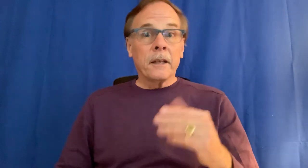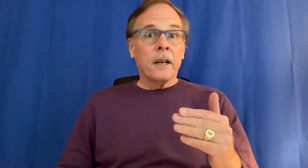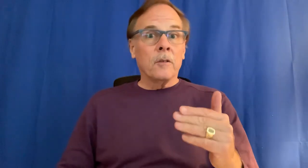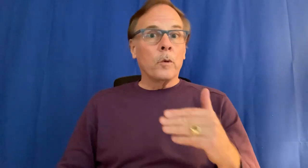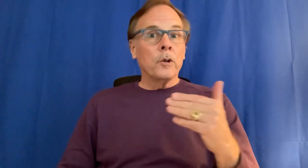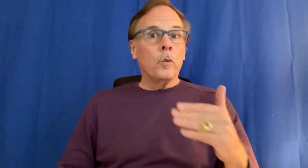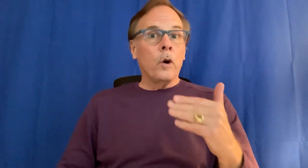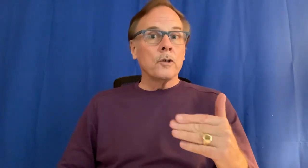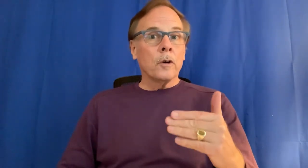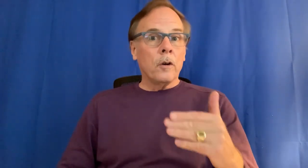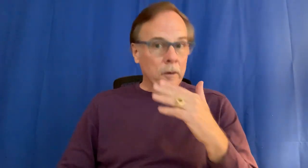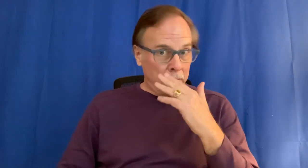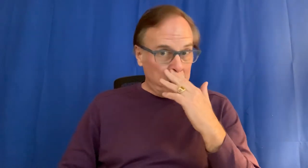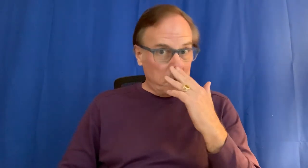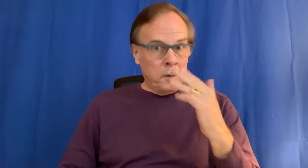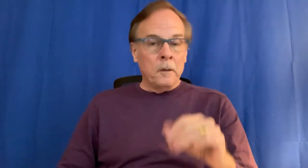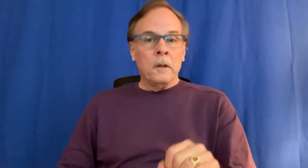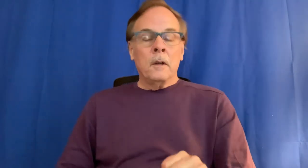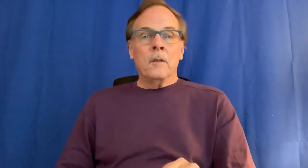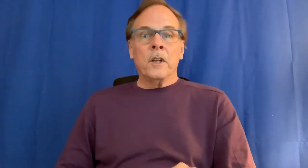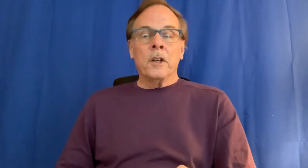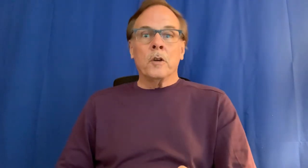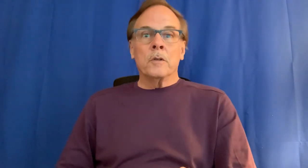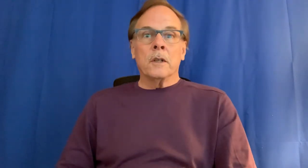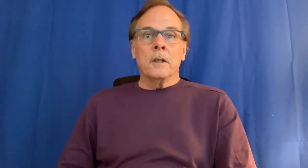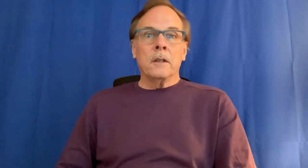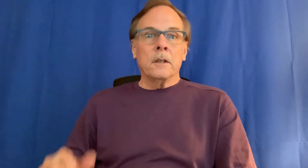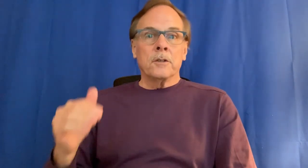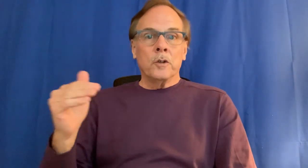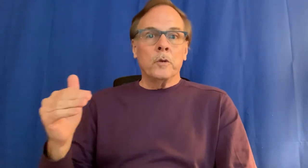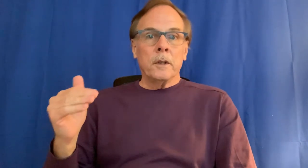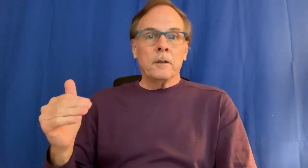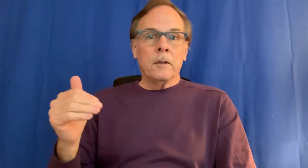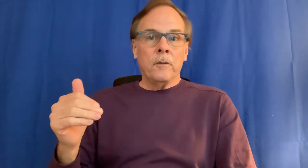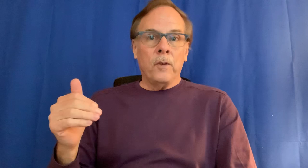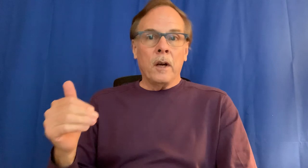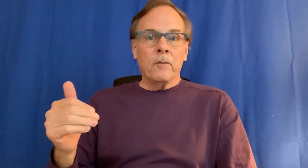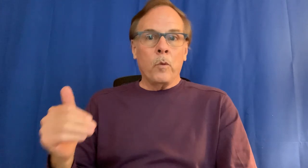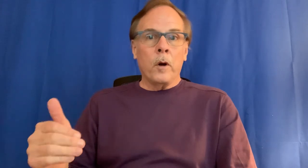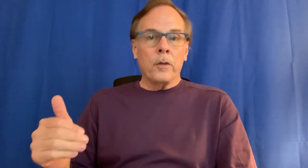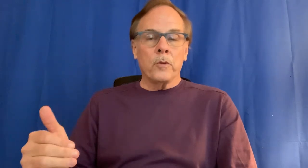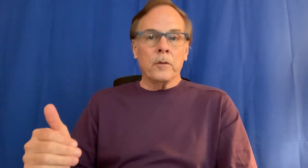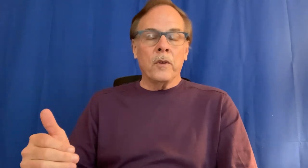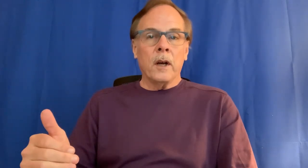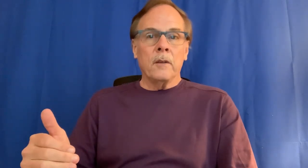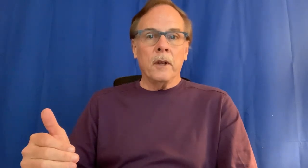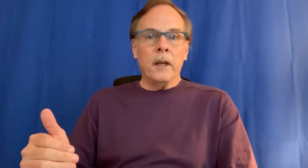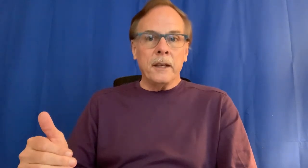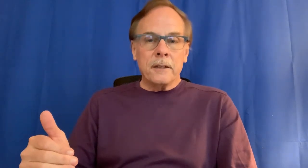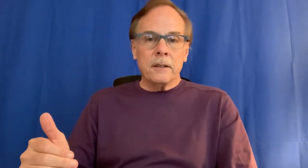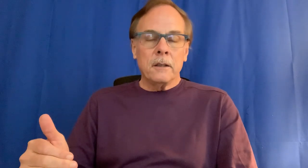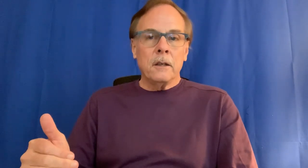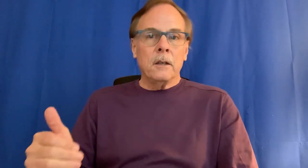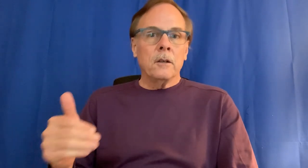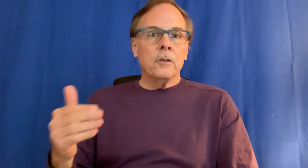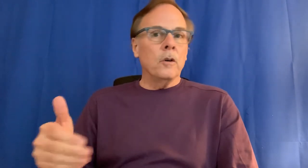Again, when you watch all the videos in this unit, 5.1 through 5.8, all